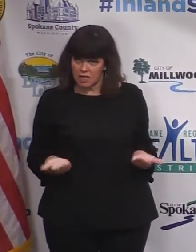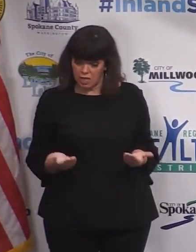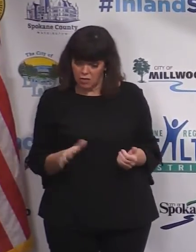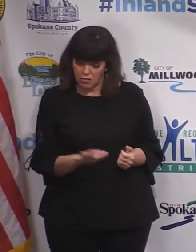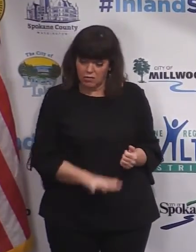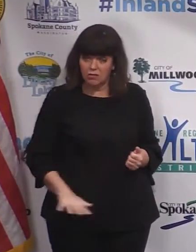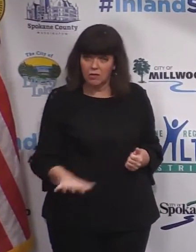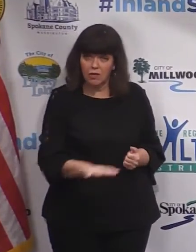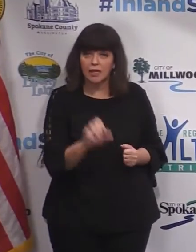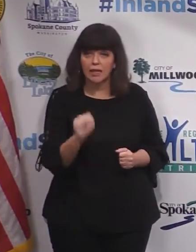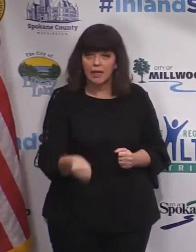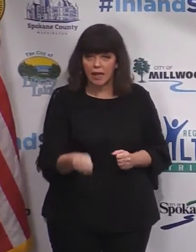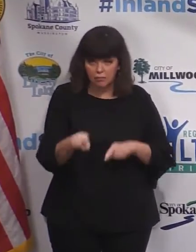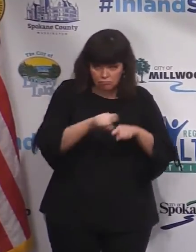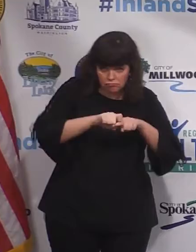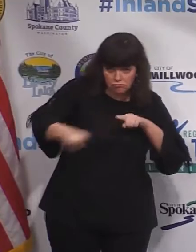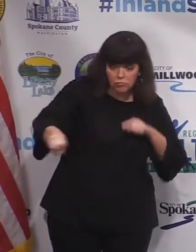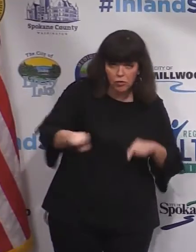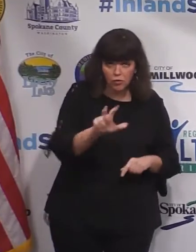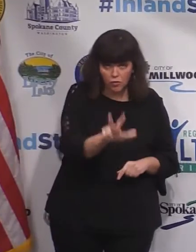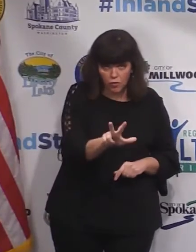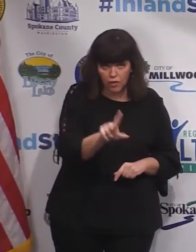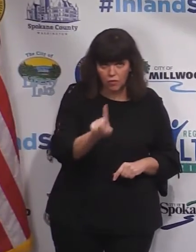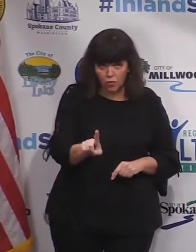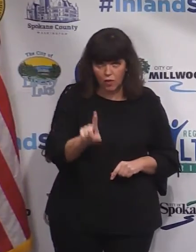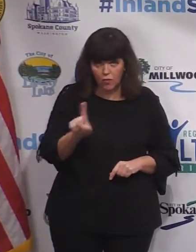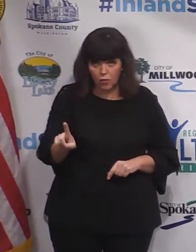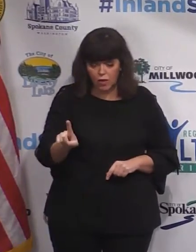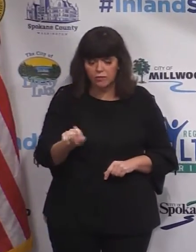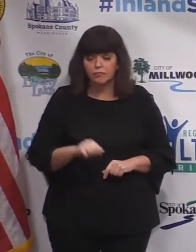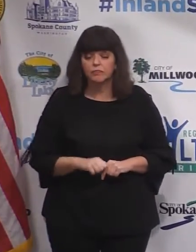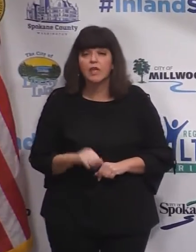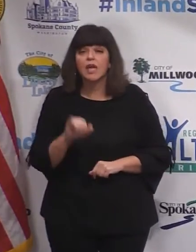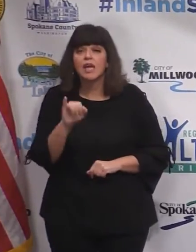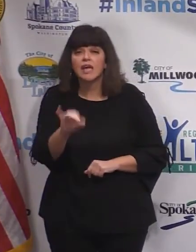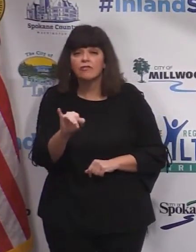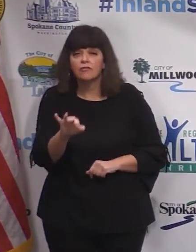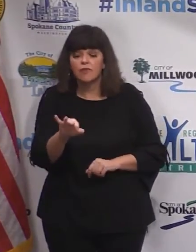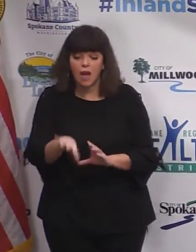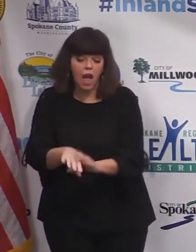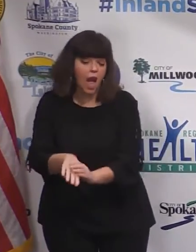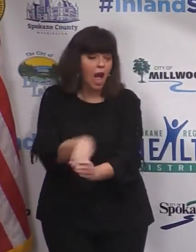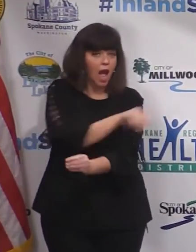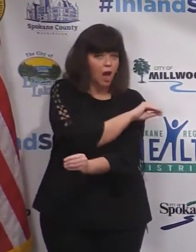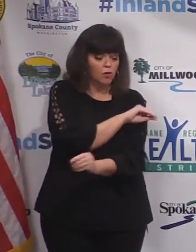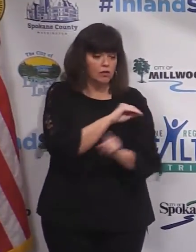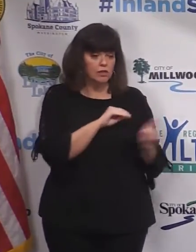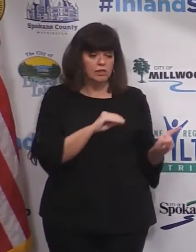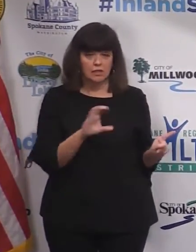to 6 p.m. For those outside the city of Spokane boundaries, residents can call